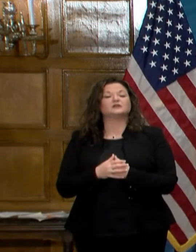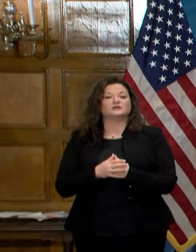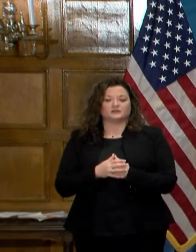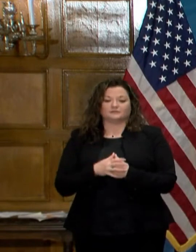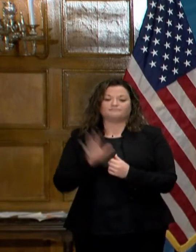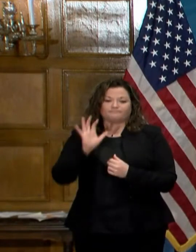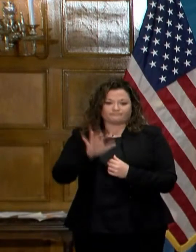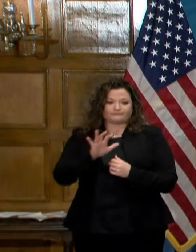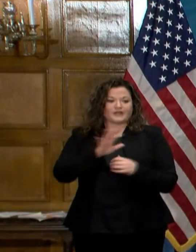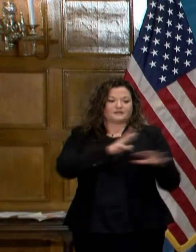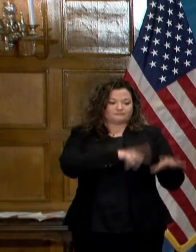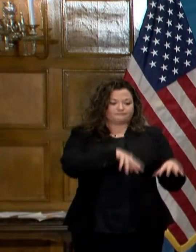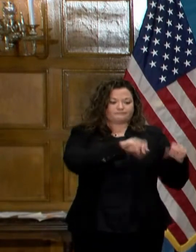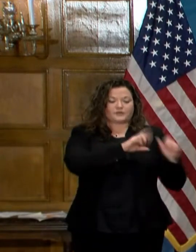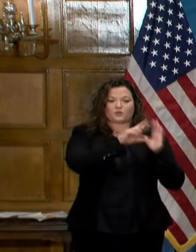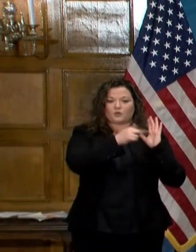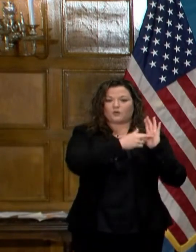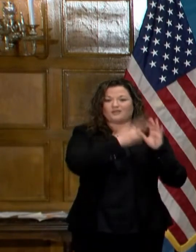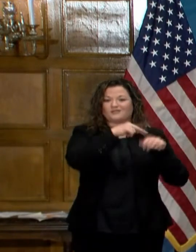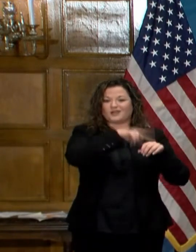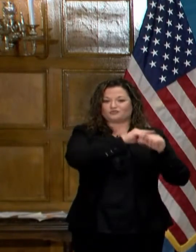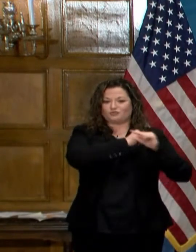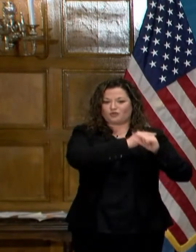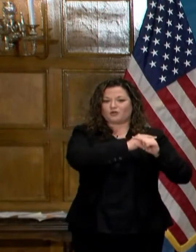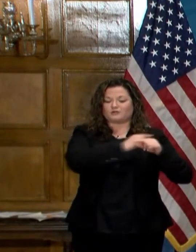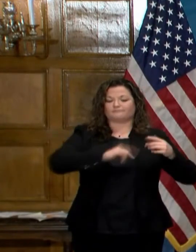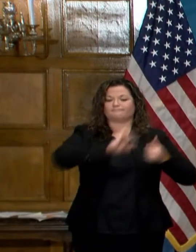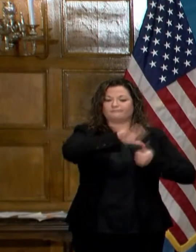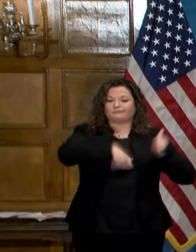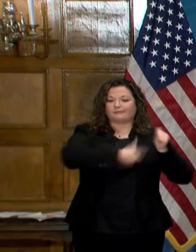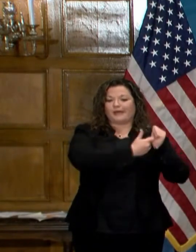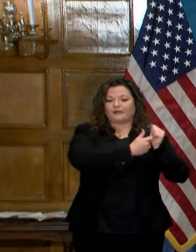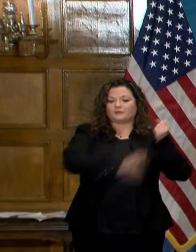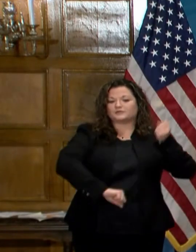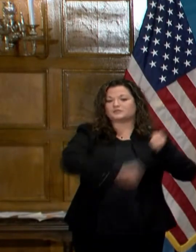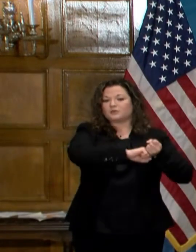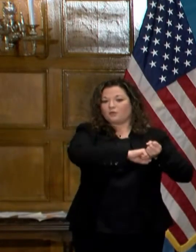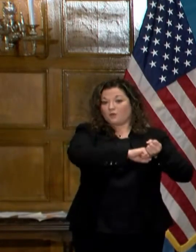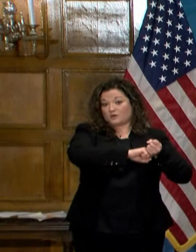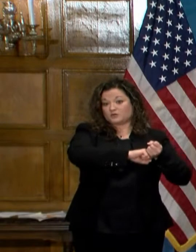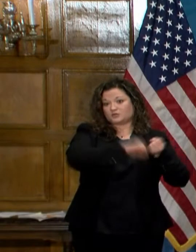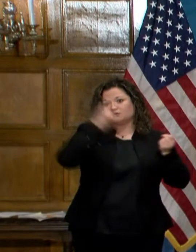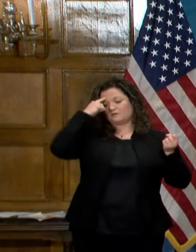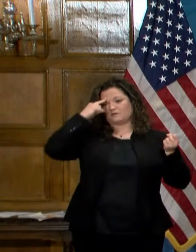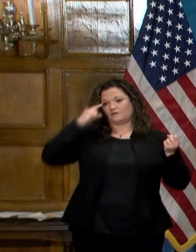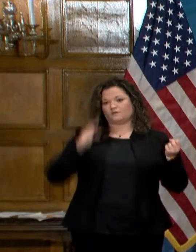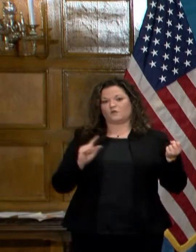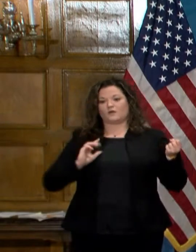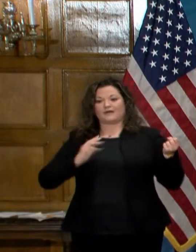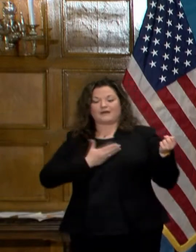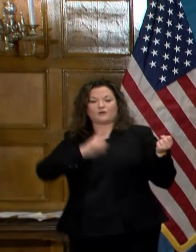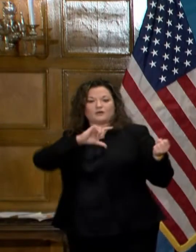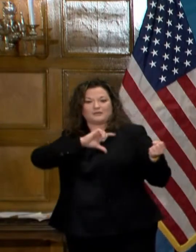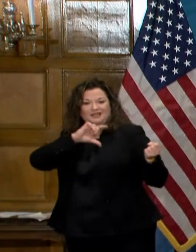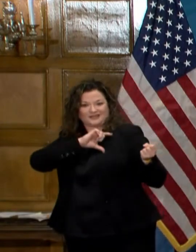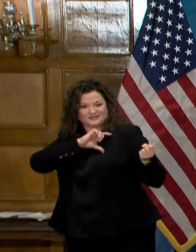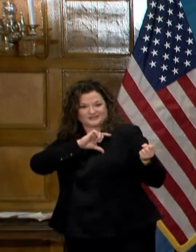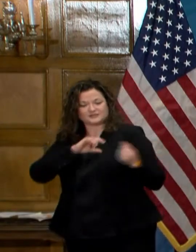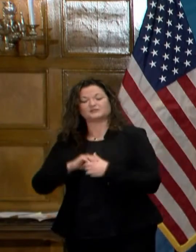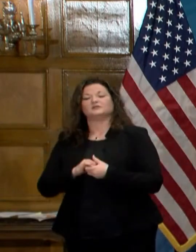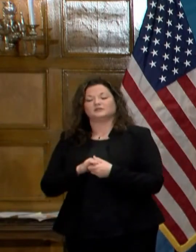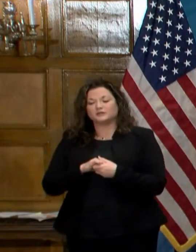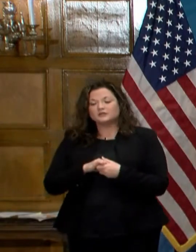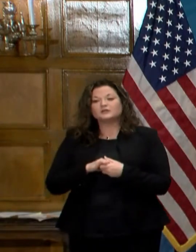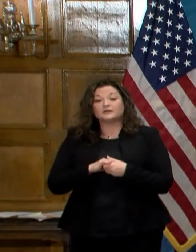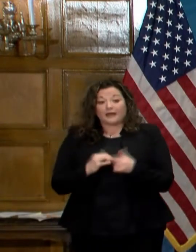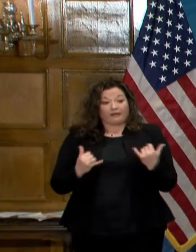the role of the National Guard, is a secondary support to back up civilian law enforcement.